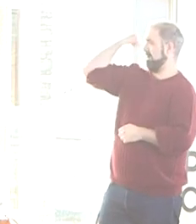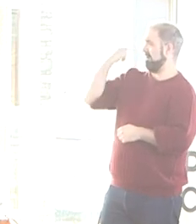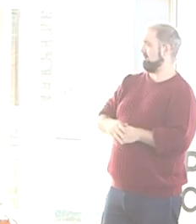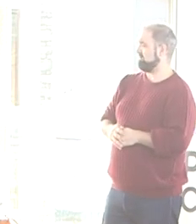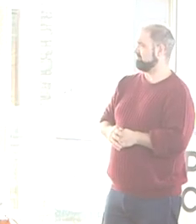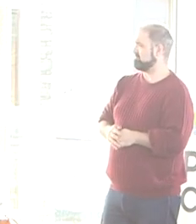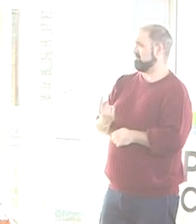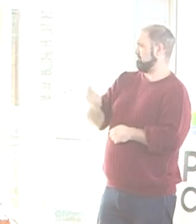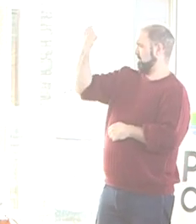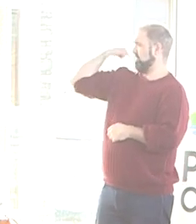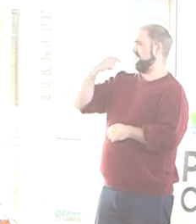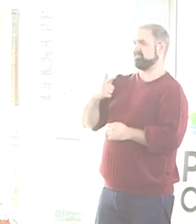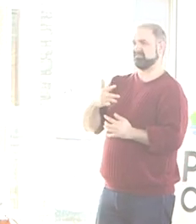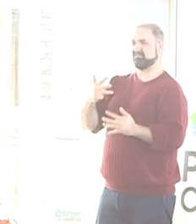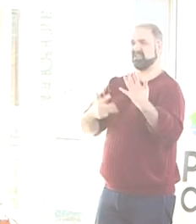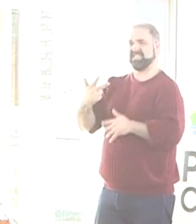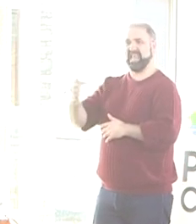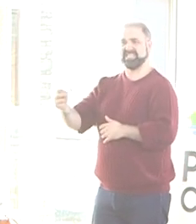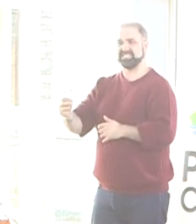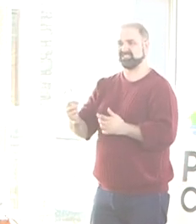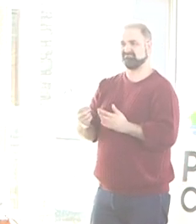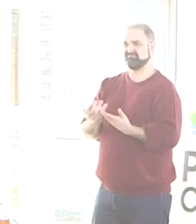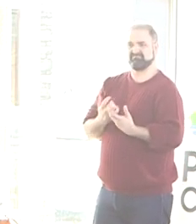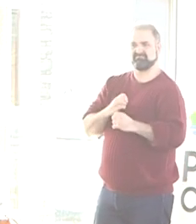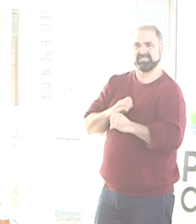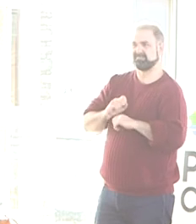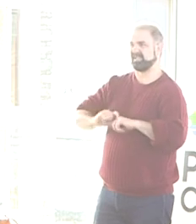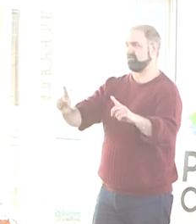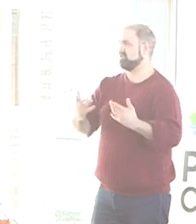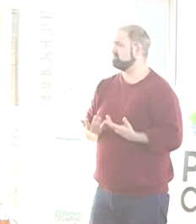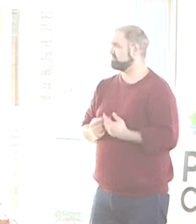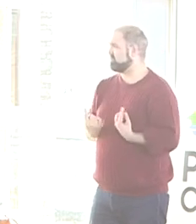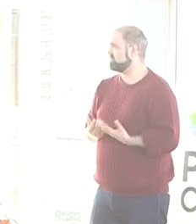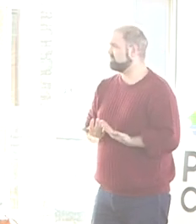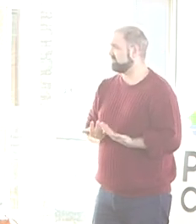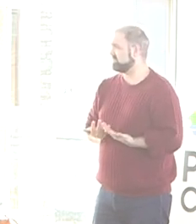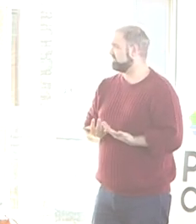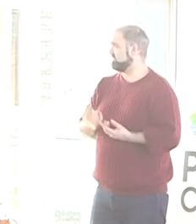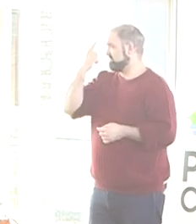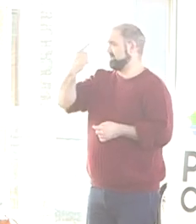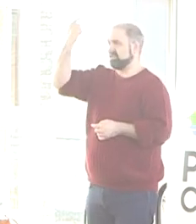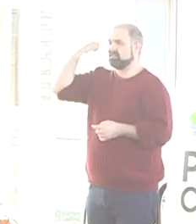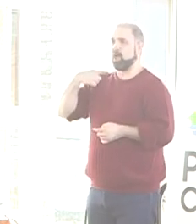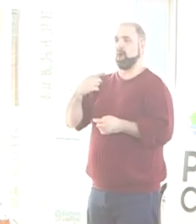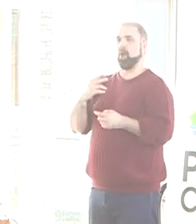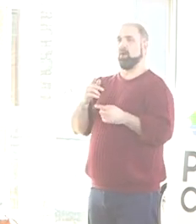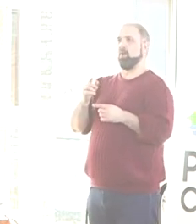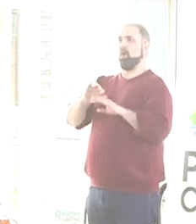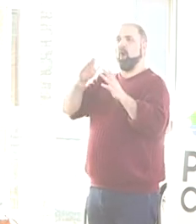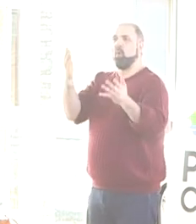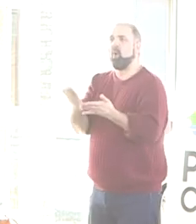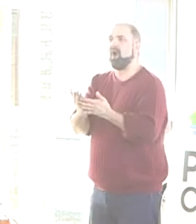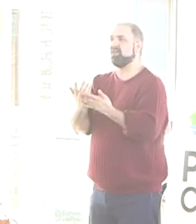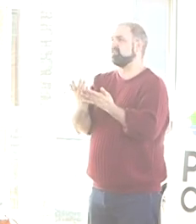was different in the 80s. Mm. You know, I imagine, I didn't get involved in doing it at all, but I imagine it was a world of press releases, not tweets. That's